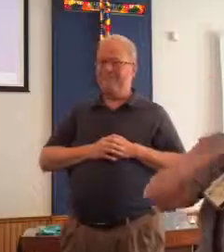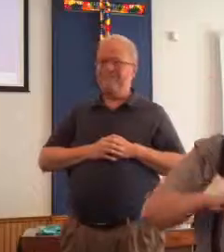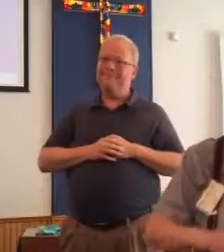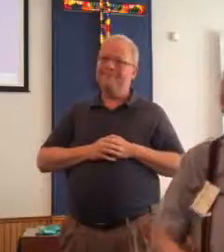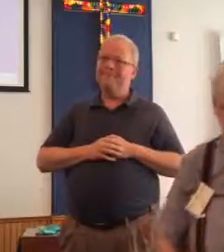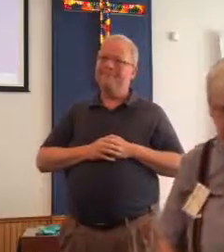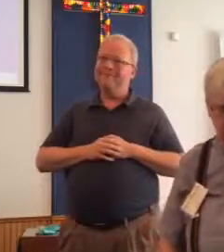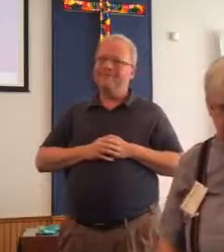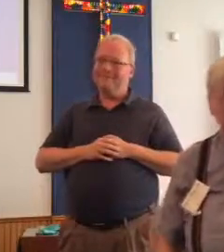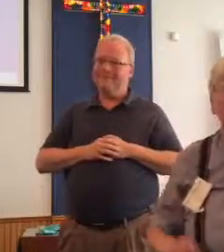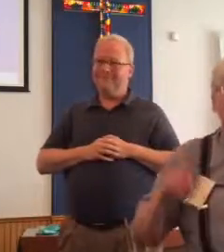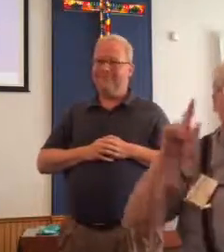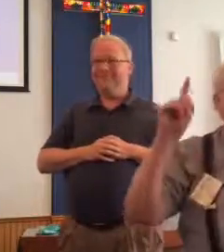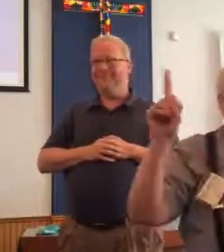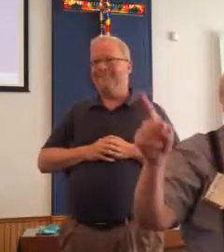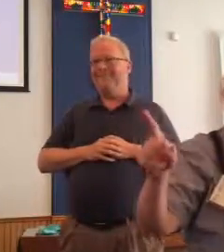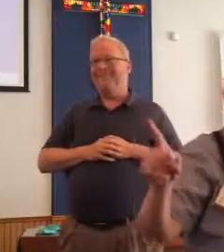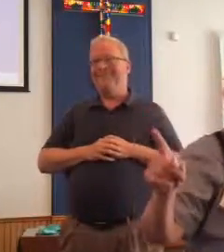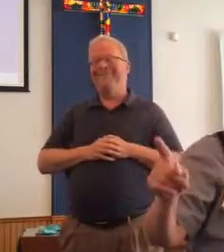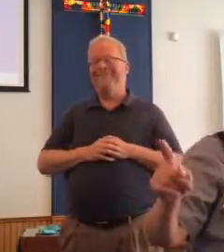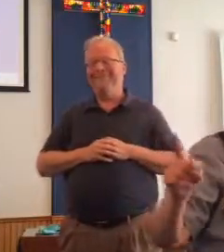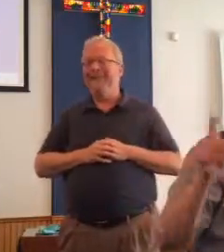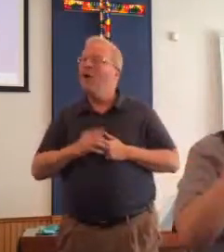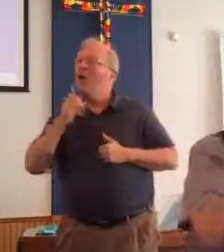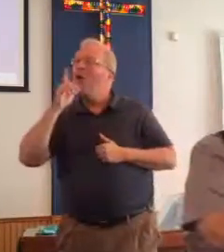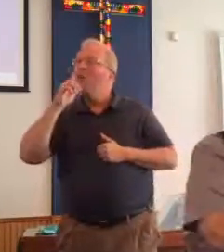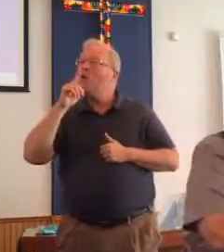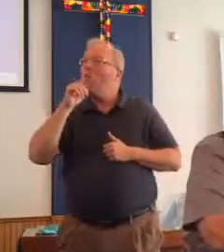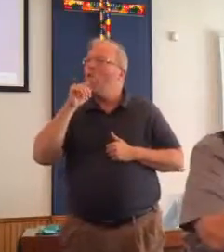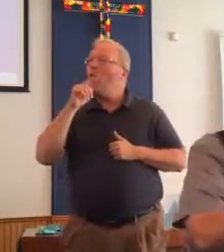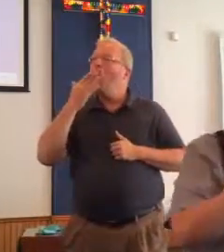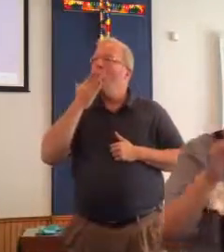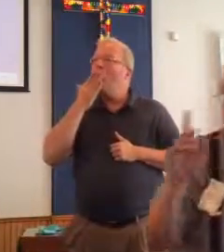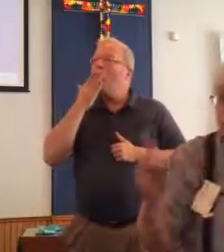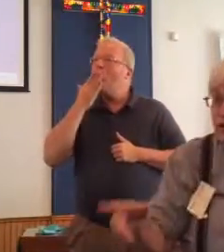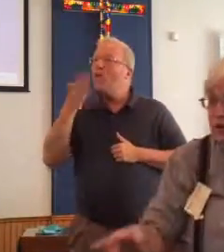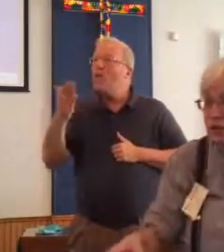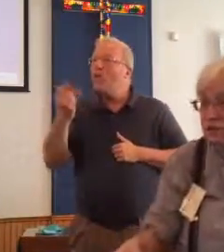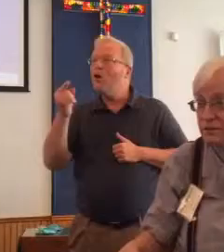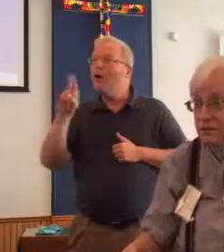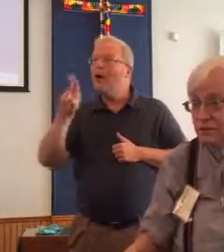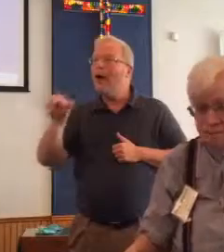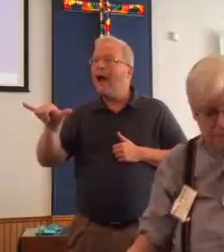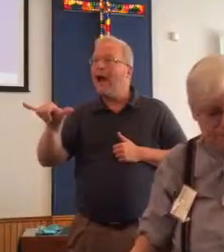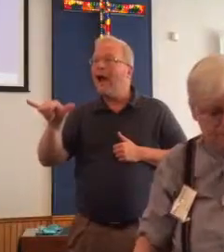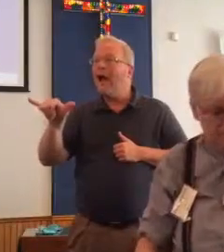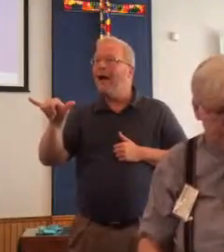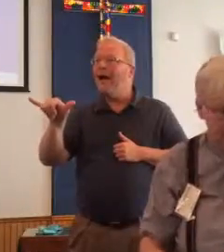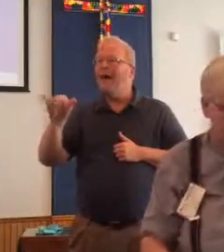Now, of course, the good guys were the ranchers and the sheriffs.